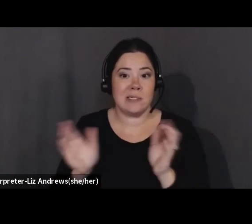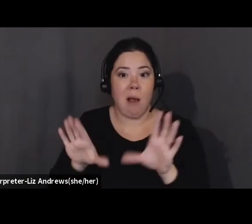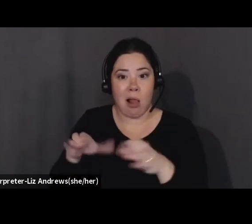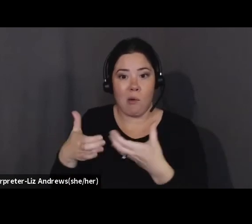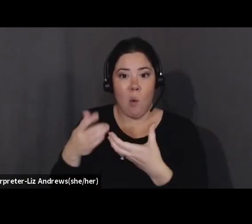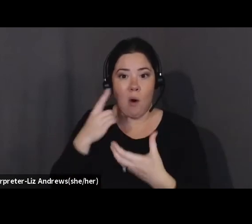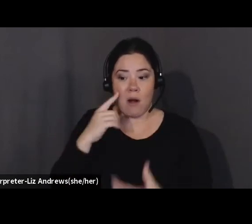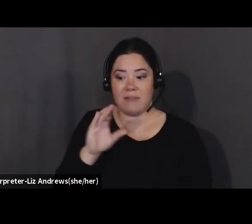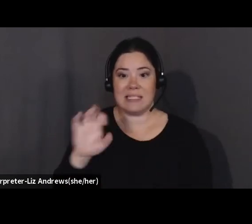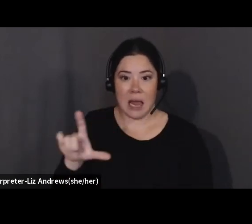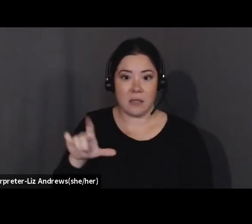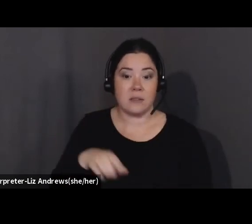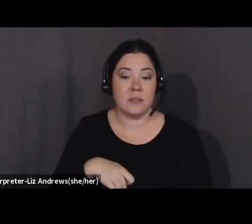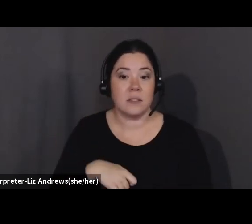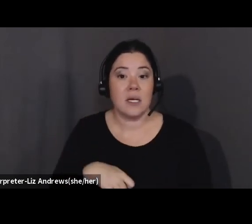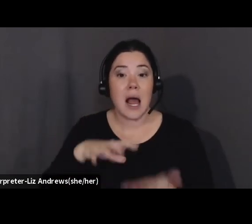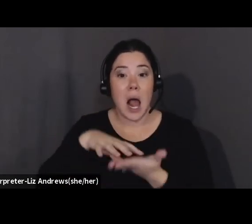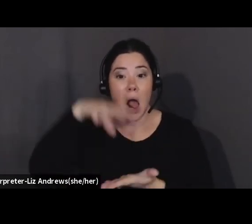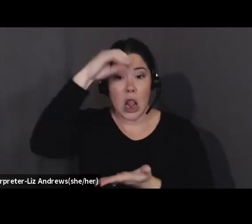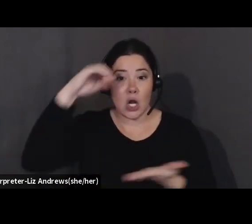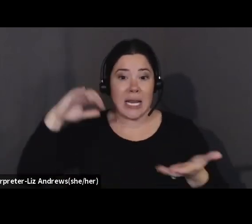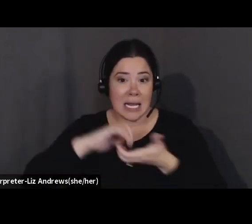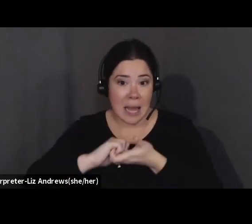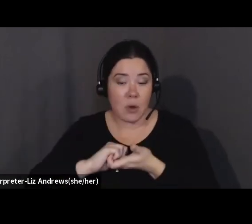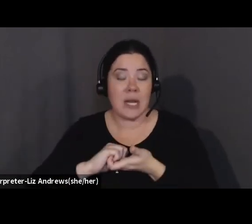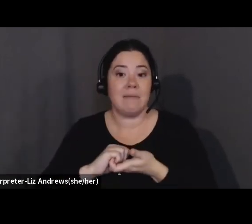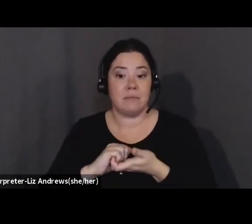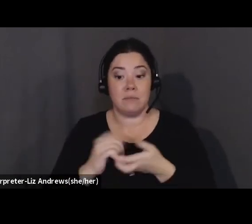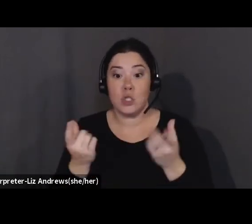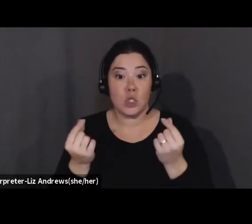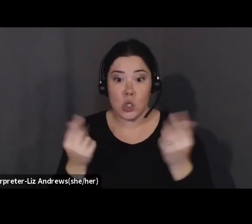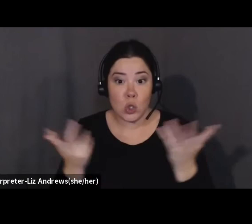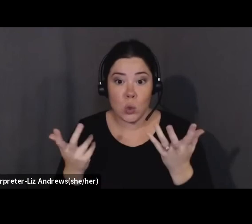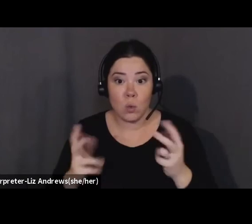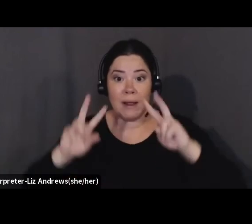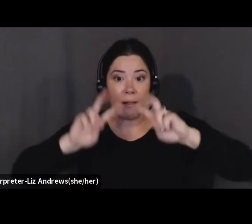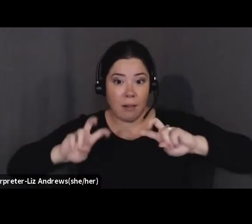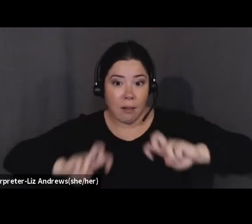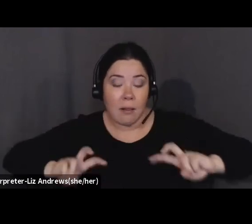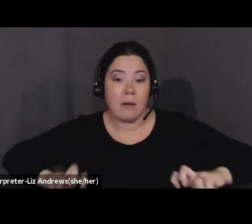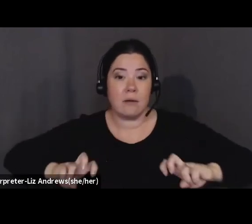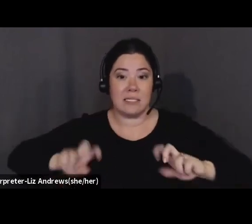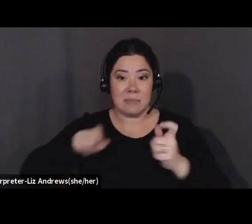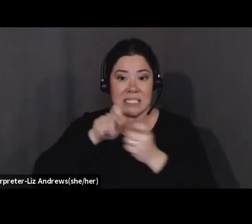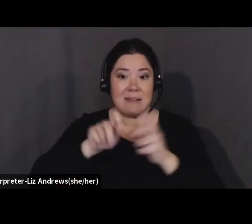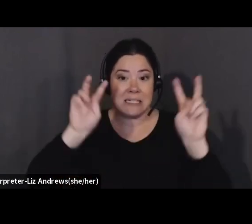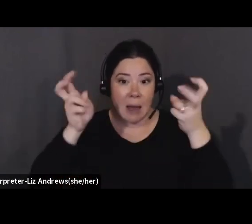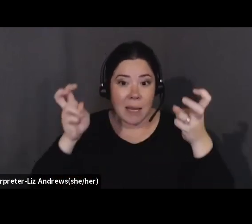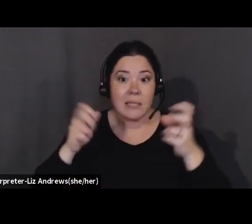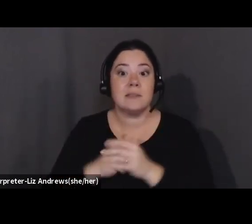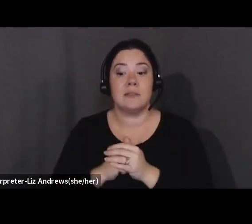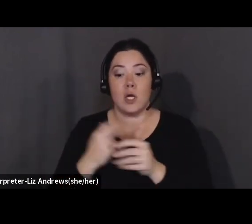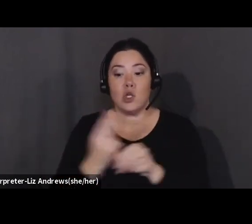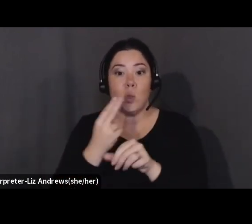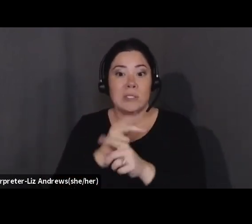So a learning collaborative is designed to allow in-depth exploration of topics by a small group focused on specific goals.